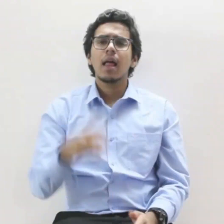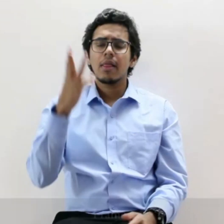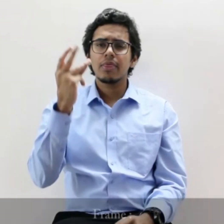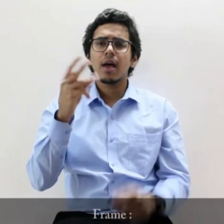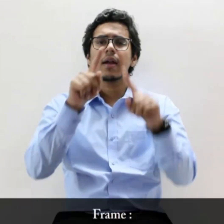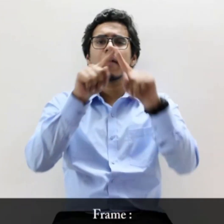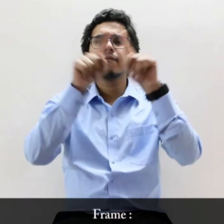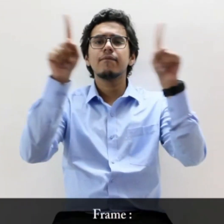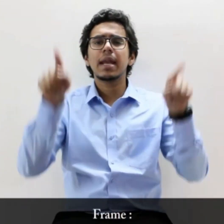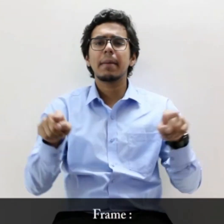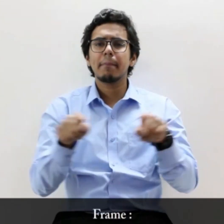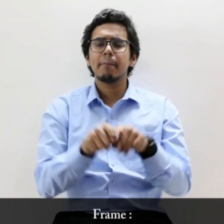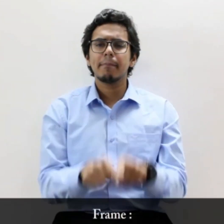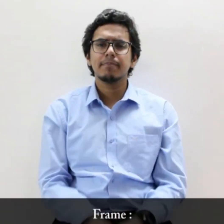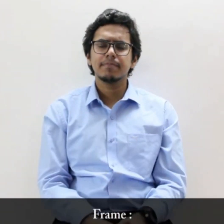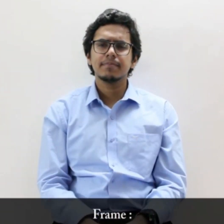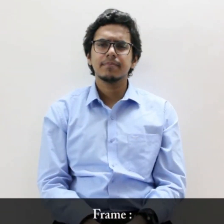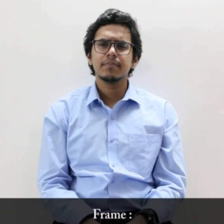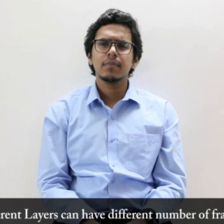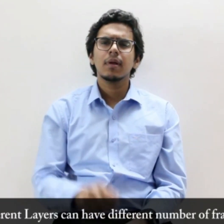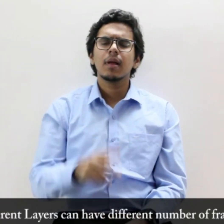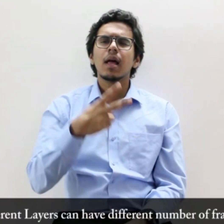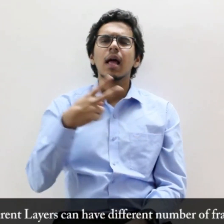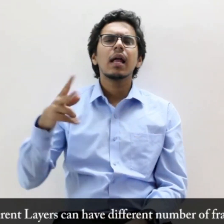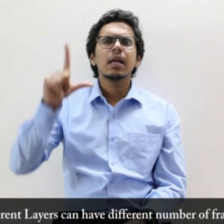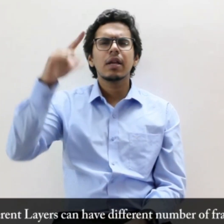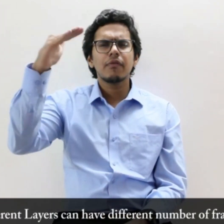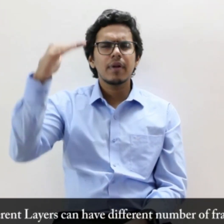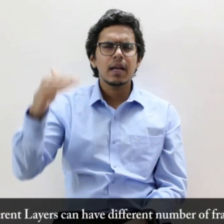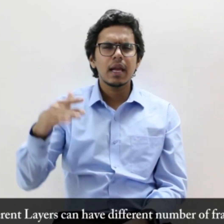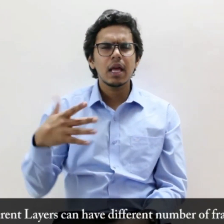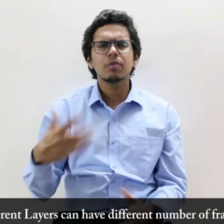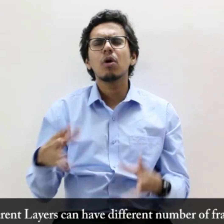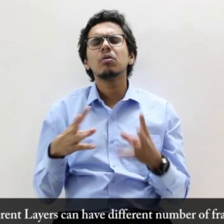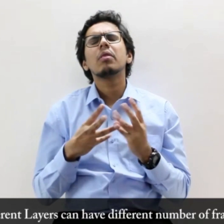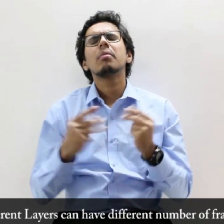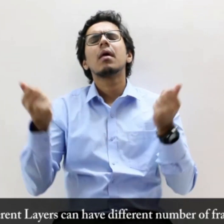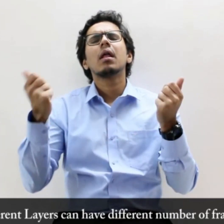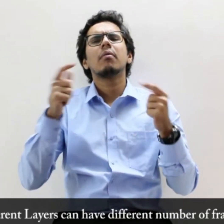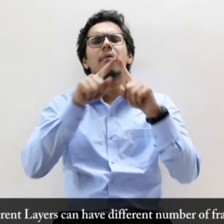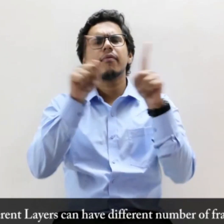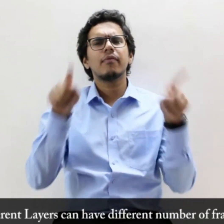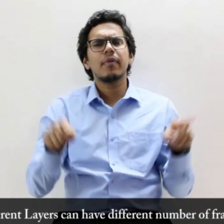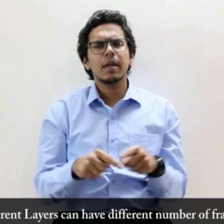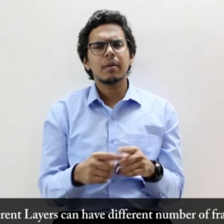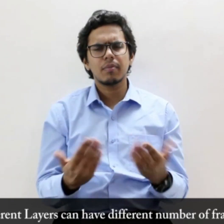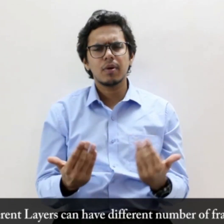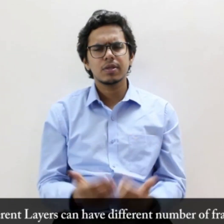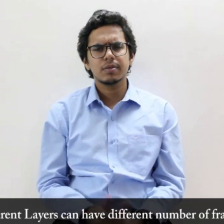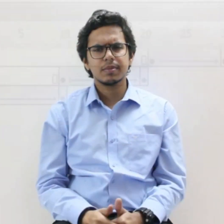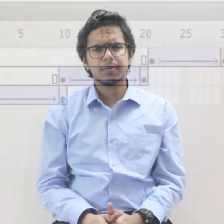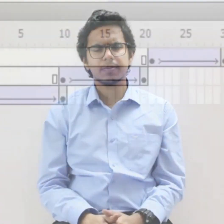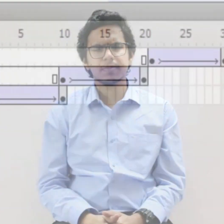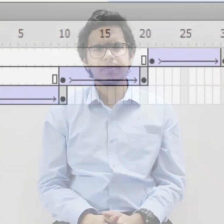Frame. Different layers can have different numbers of frame.